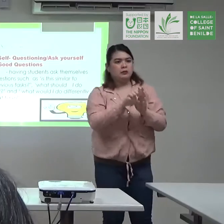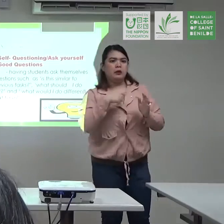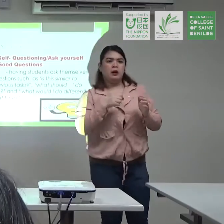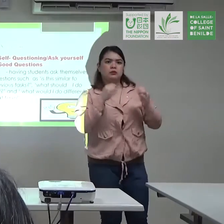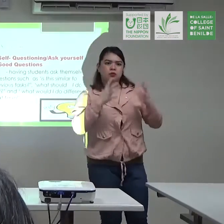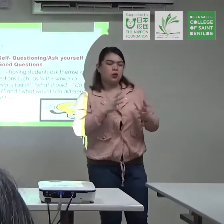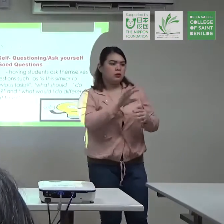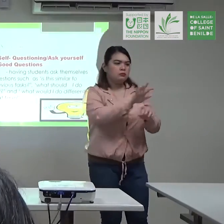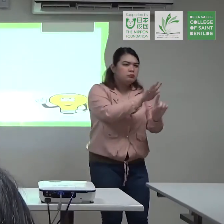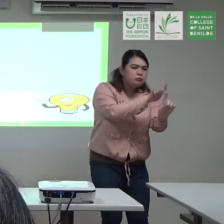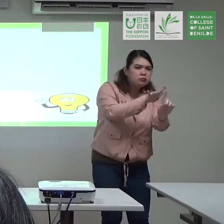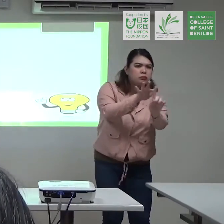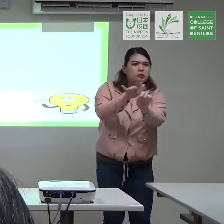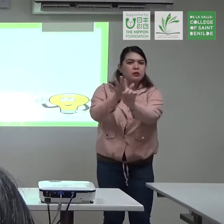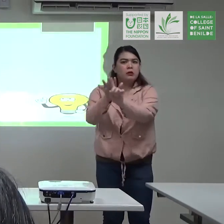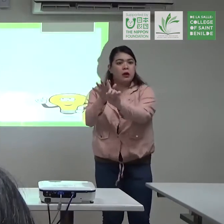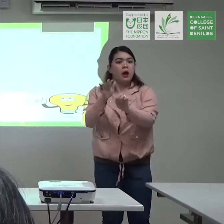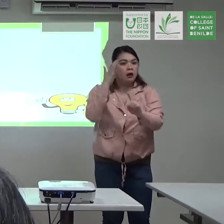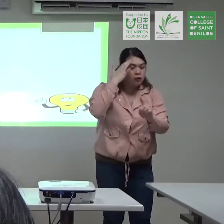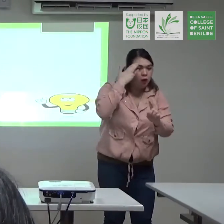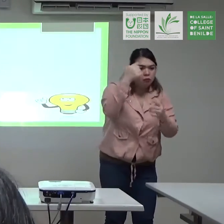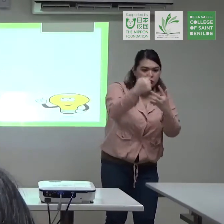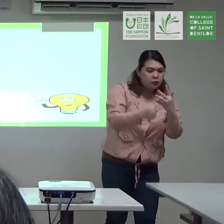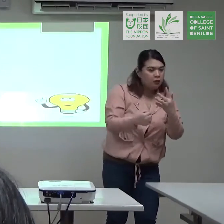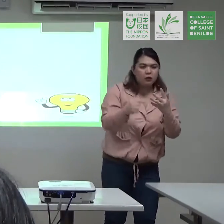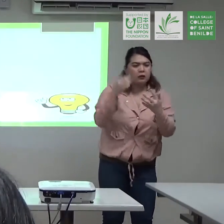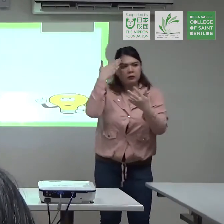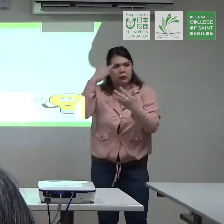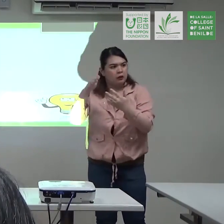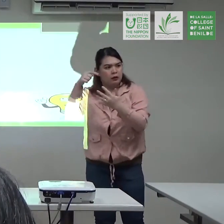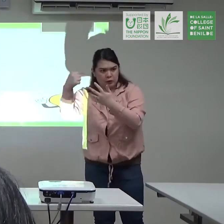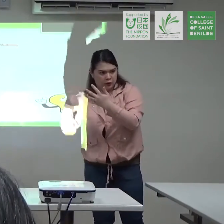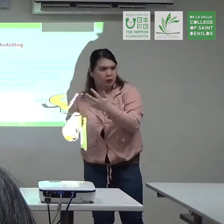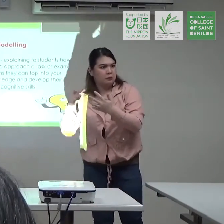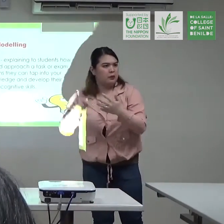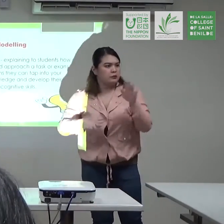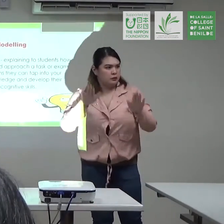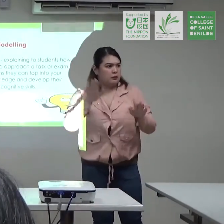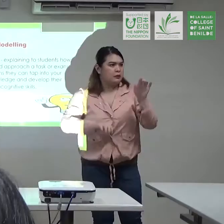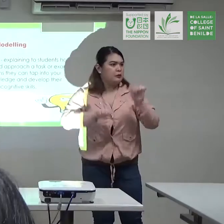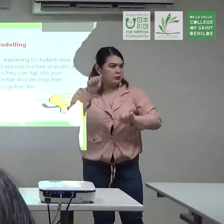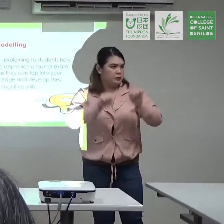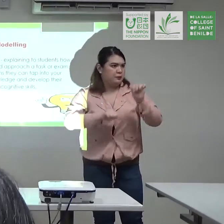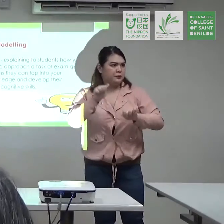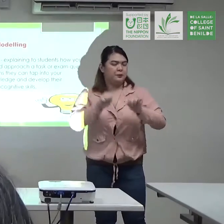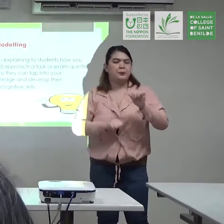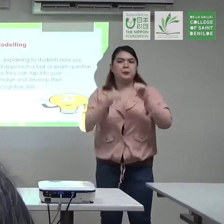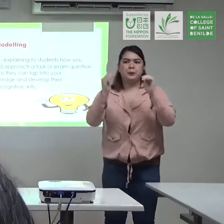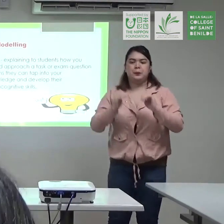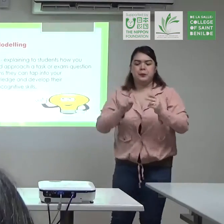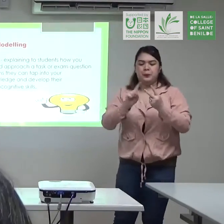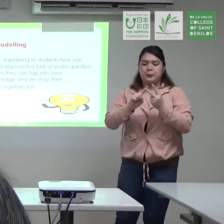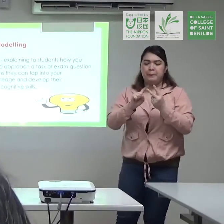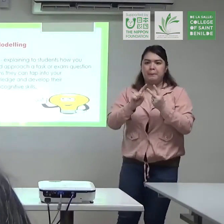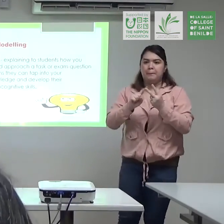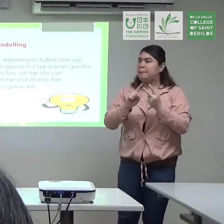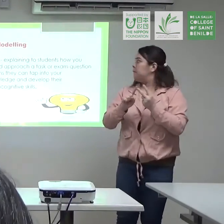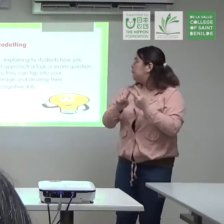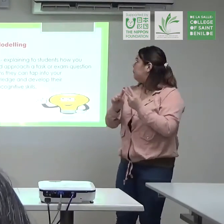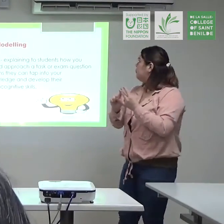and what they don't know, among others. Okay. Number two would be simple